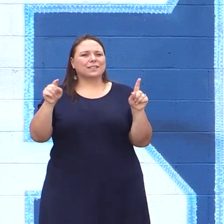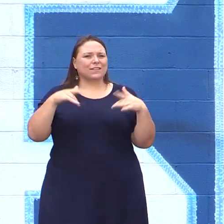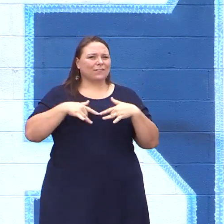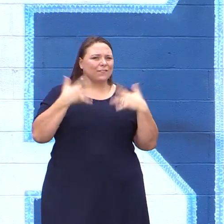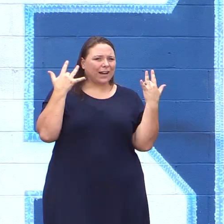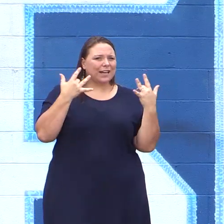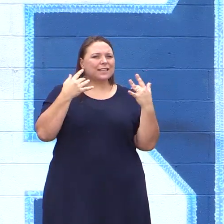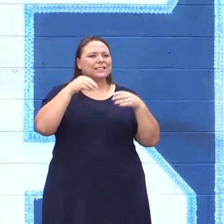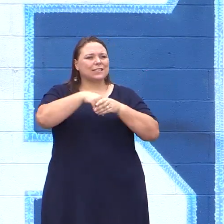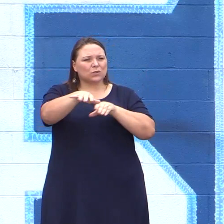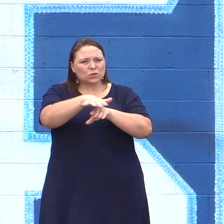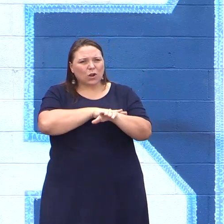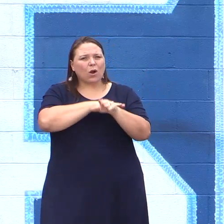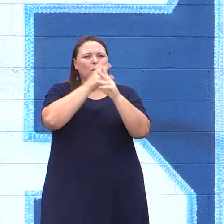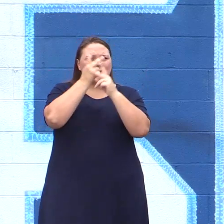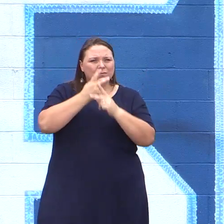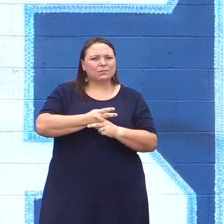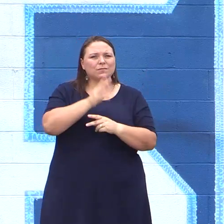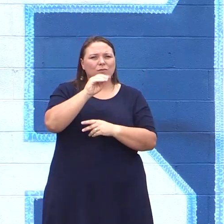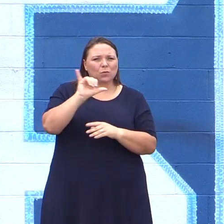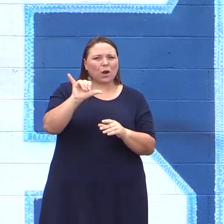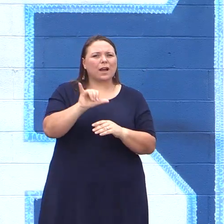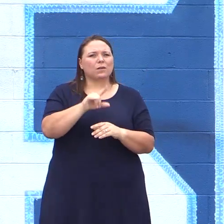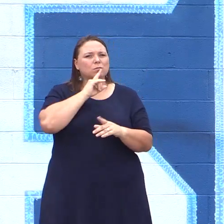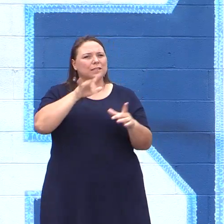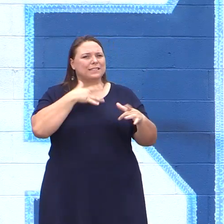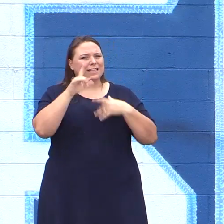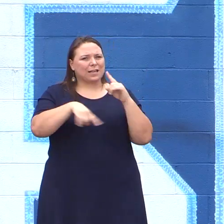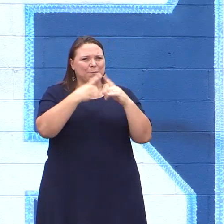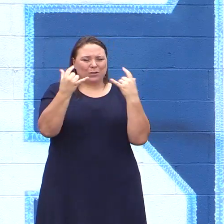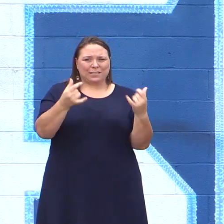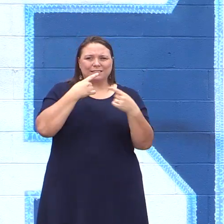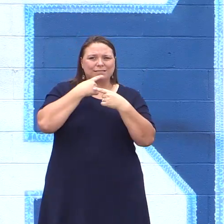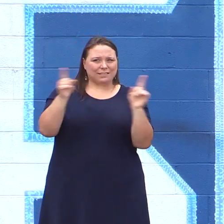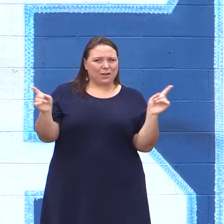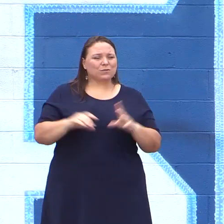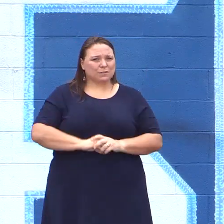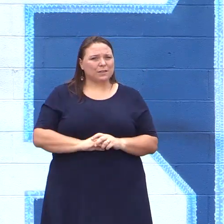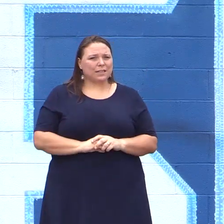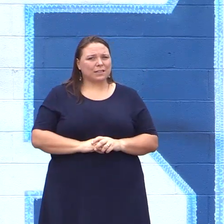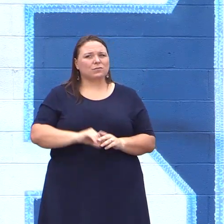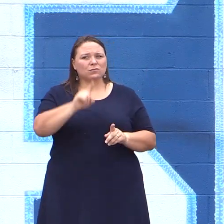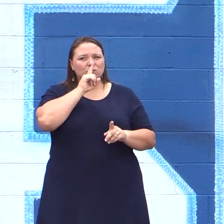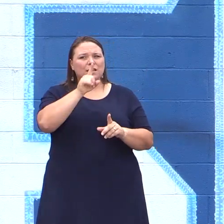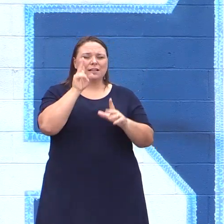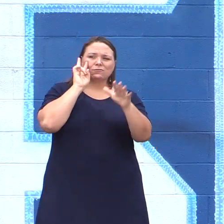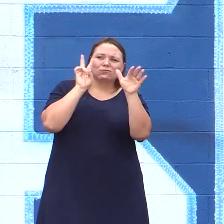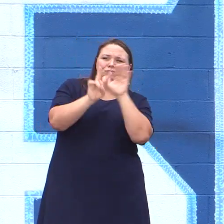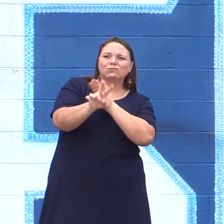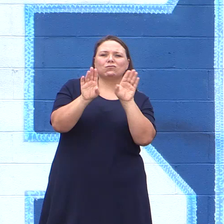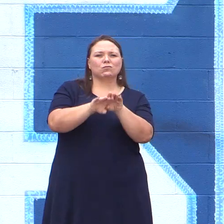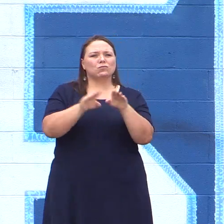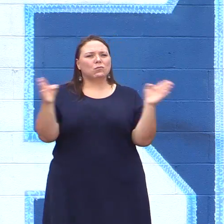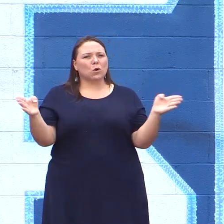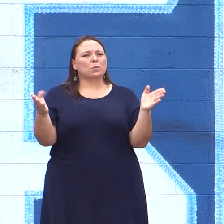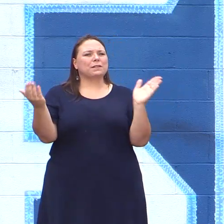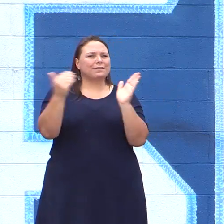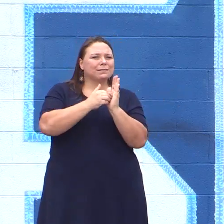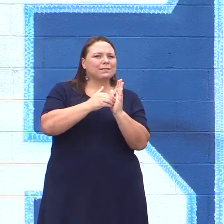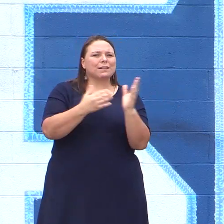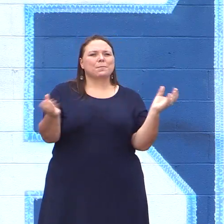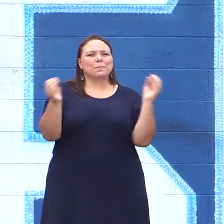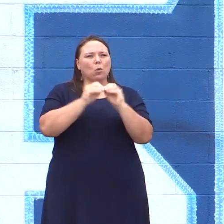a slow, calculated way. We're really excited about today's announcement, and we really look forward to opening up